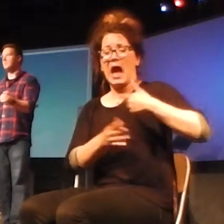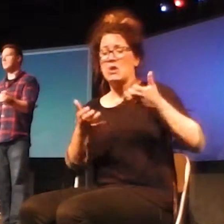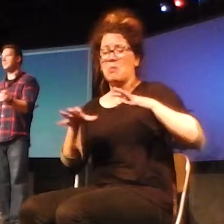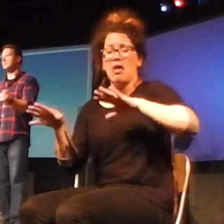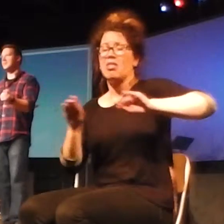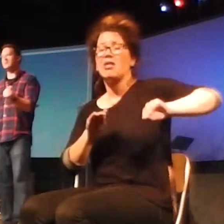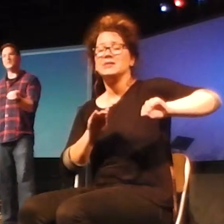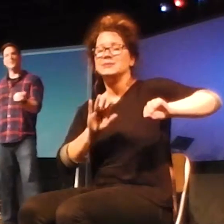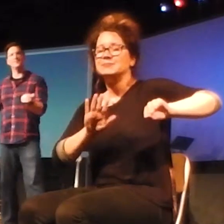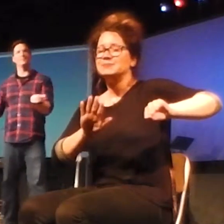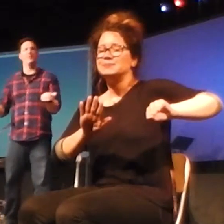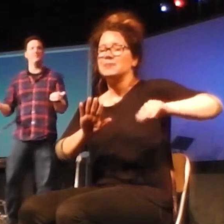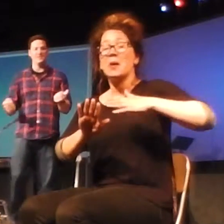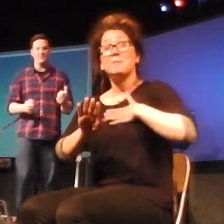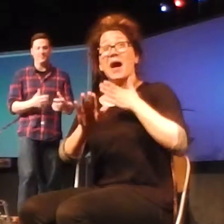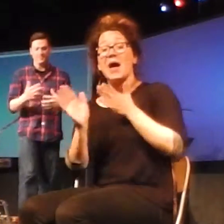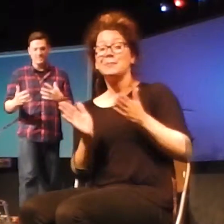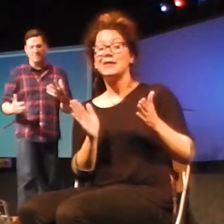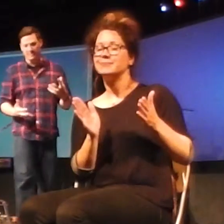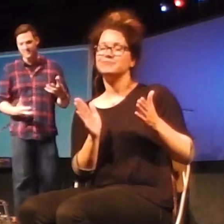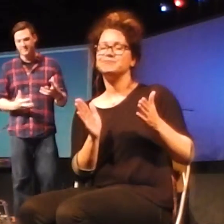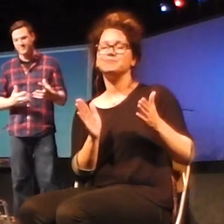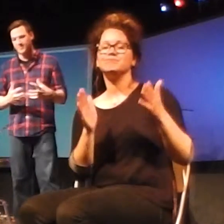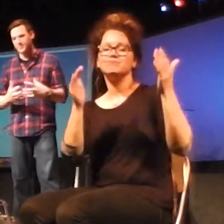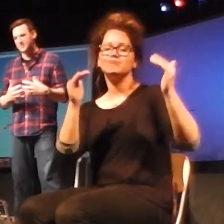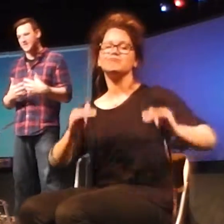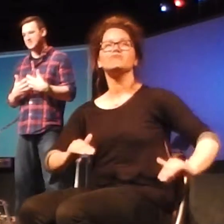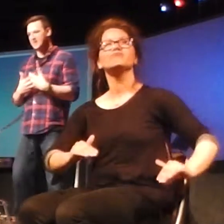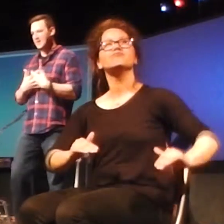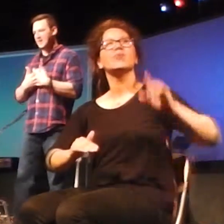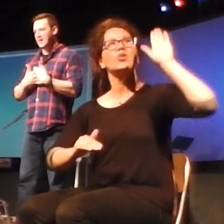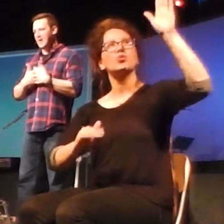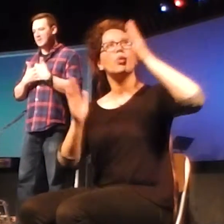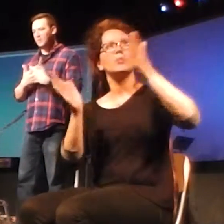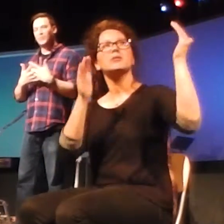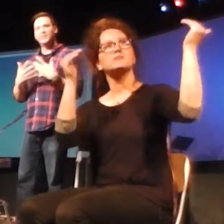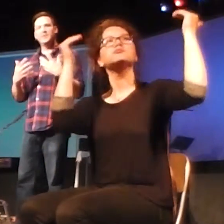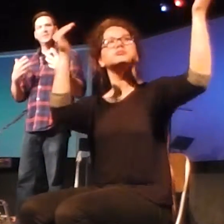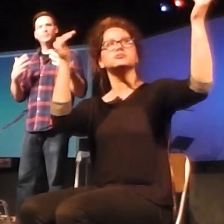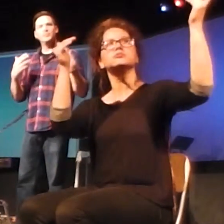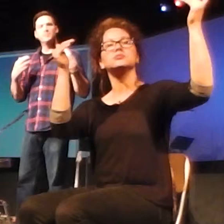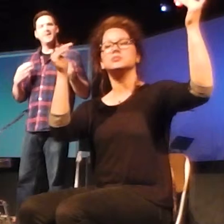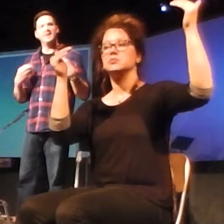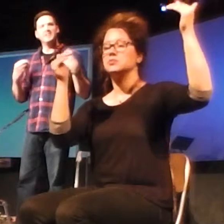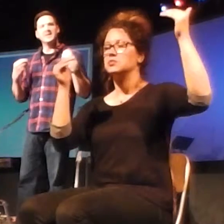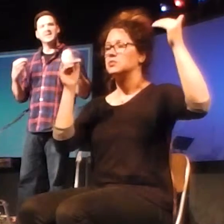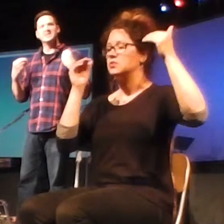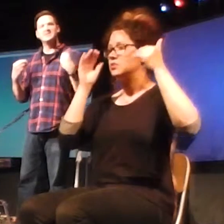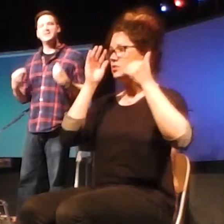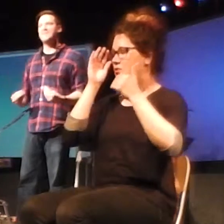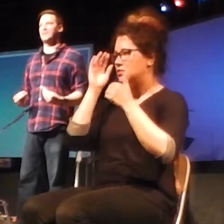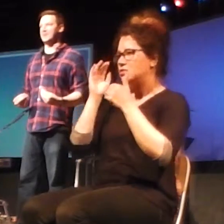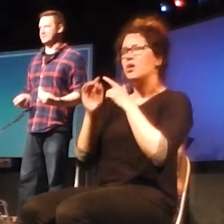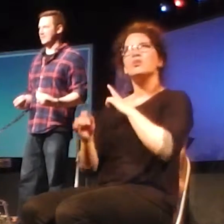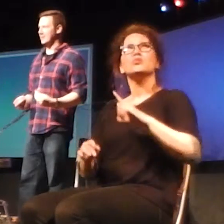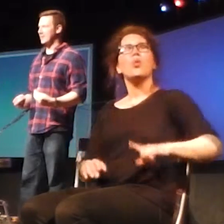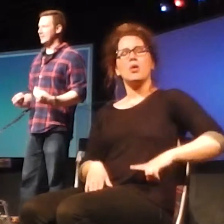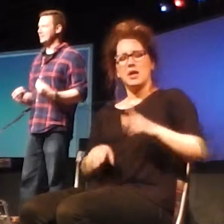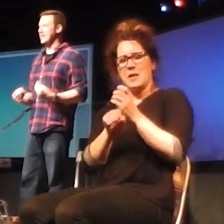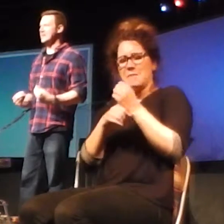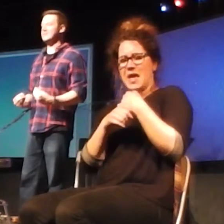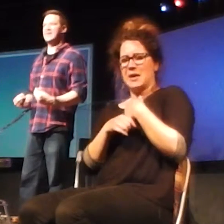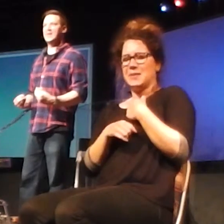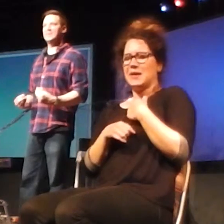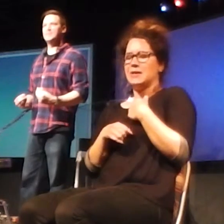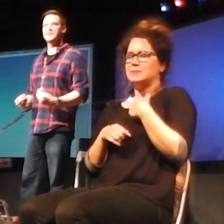my will, but yours be done. She calls it the prayer of indifference, and she models it this way. She says, Lord, would you make me indifferent